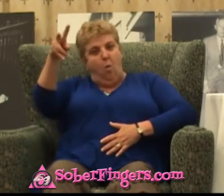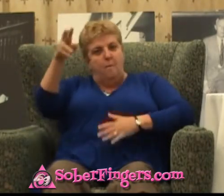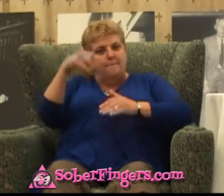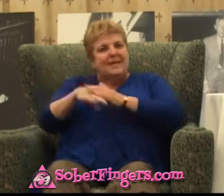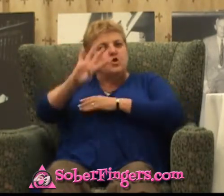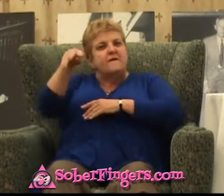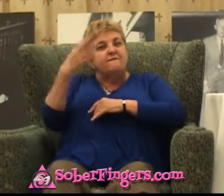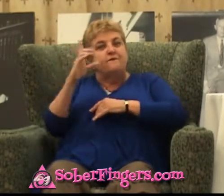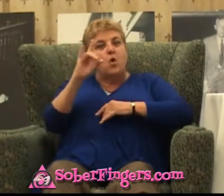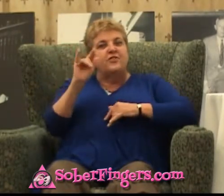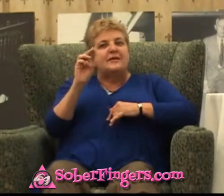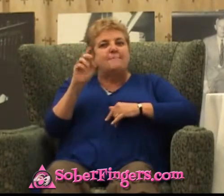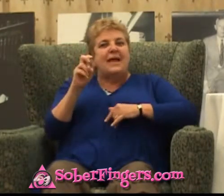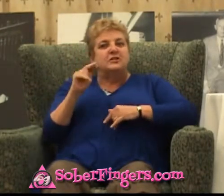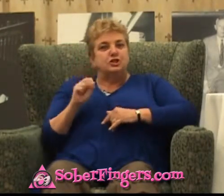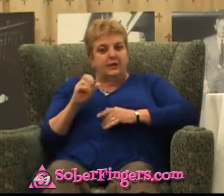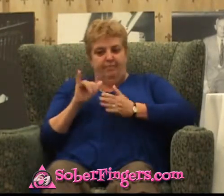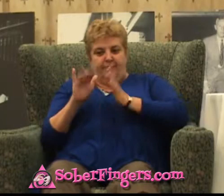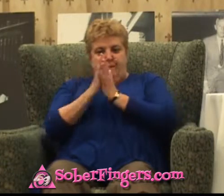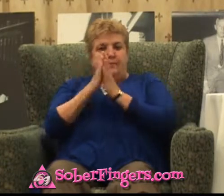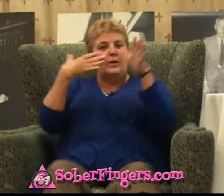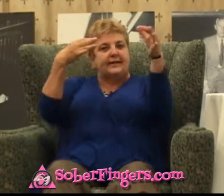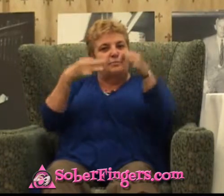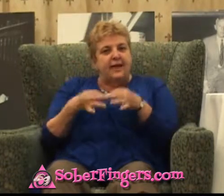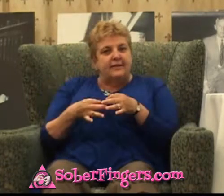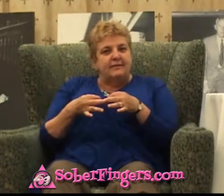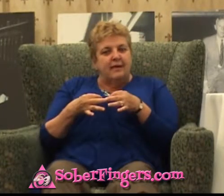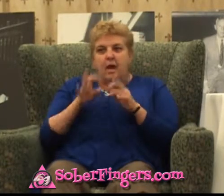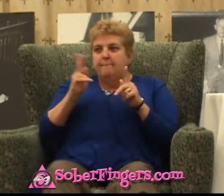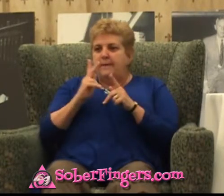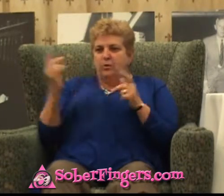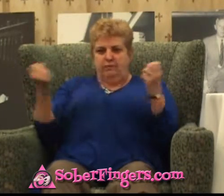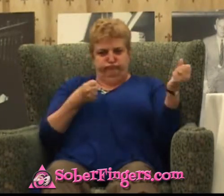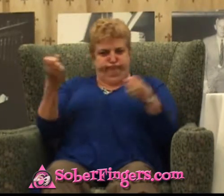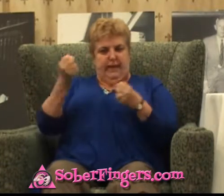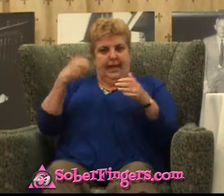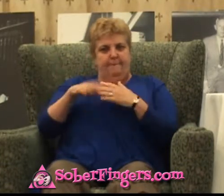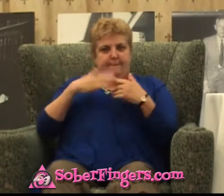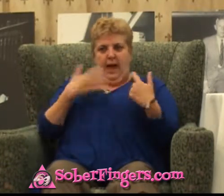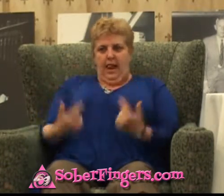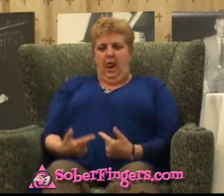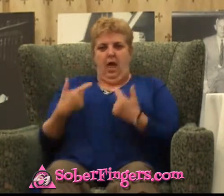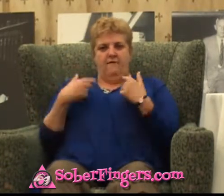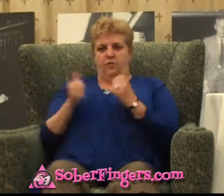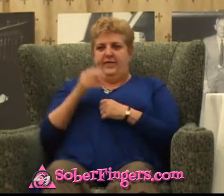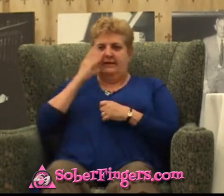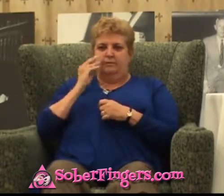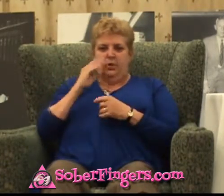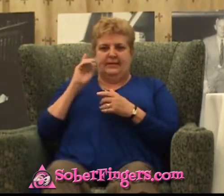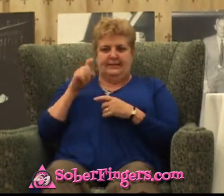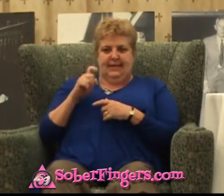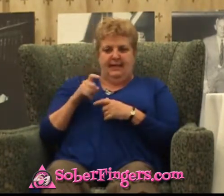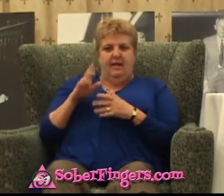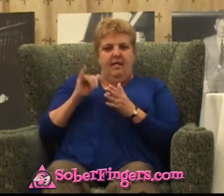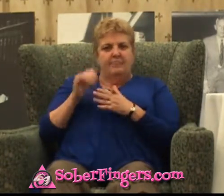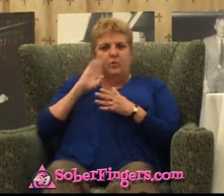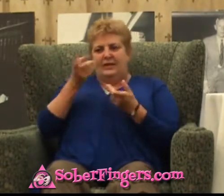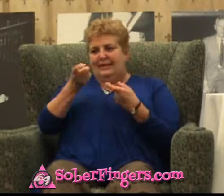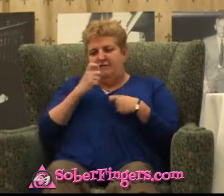life instantly with the experience that I would need, that had walked the path that I had walked through, that would give me the strength to